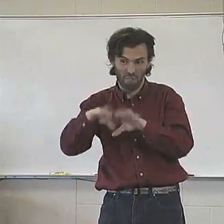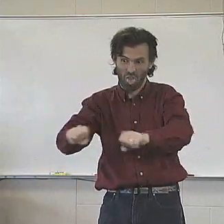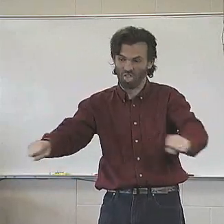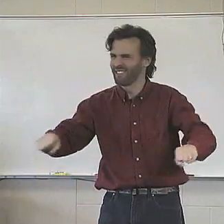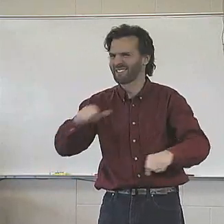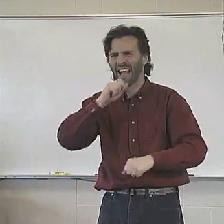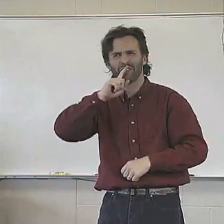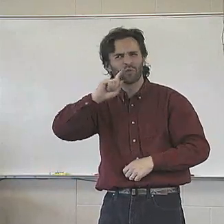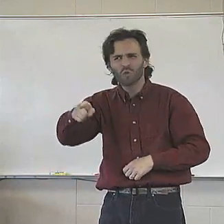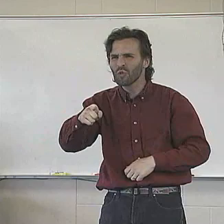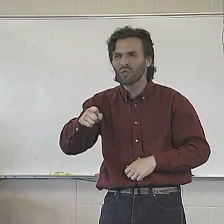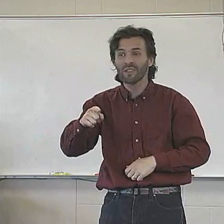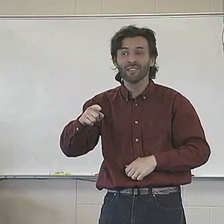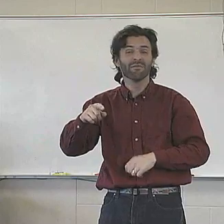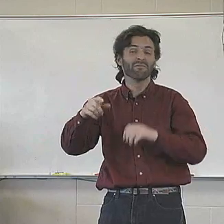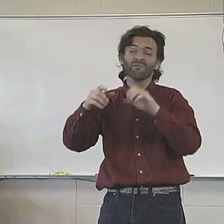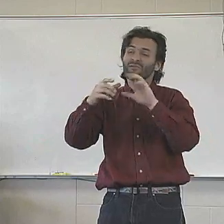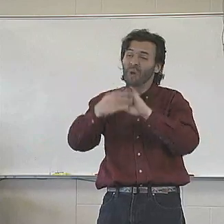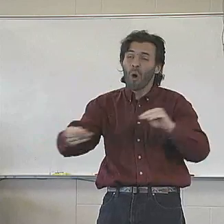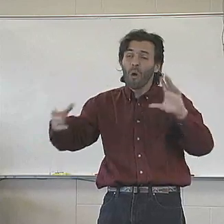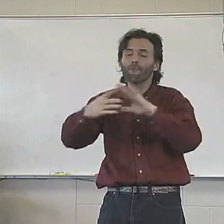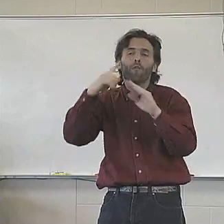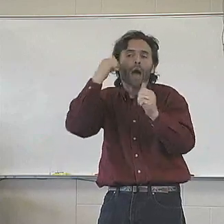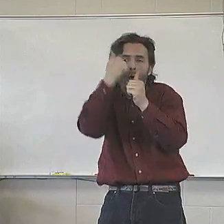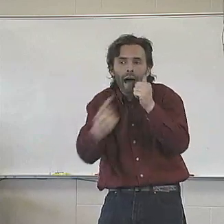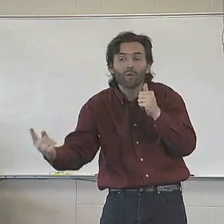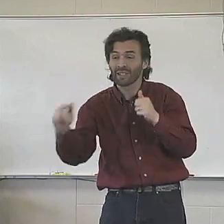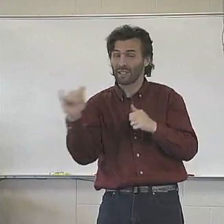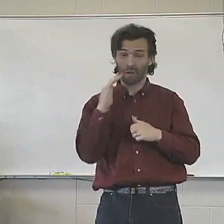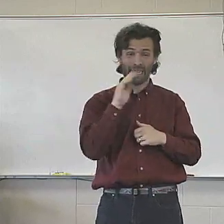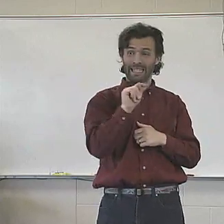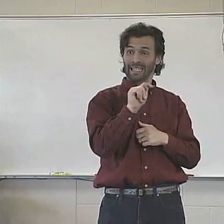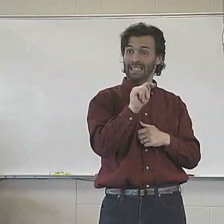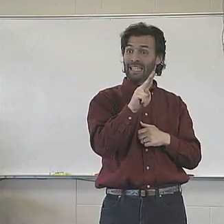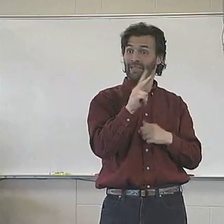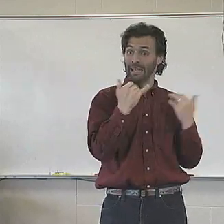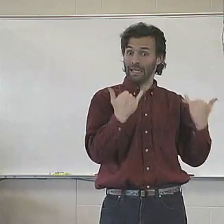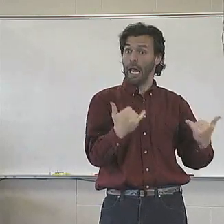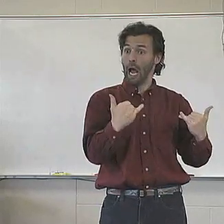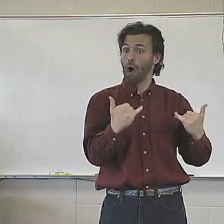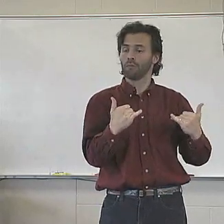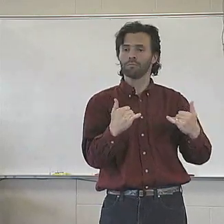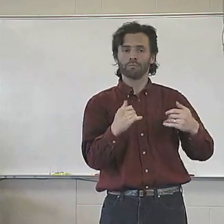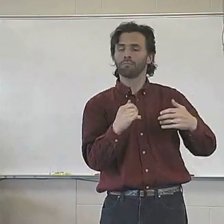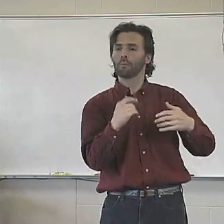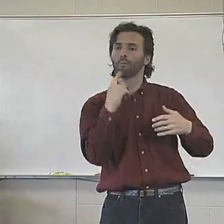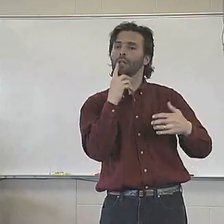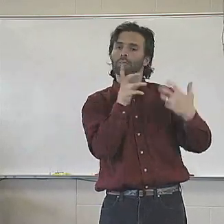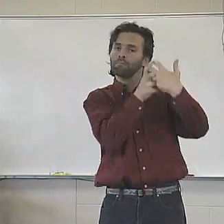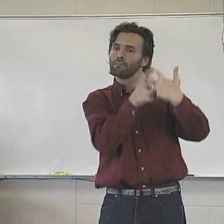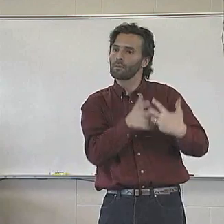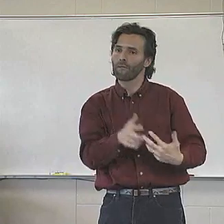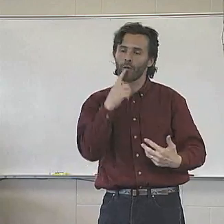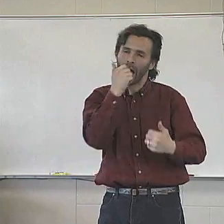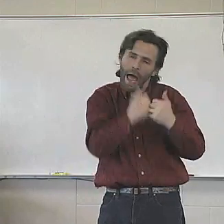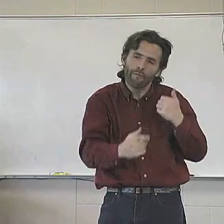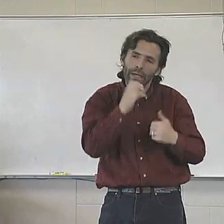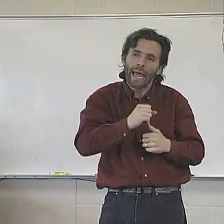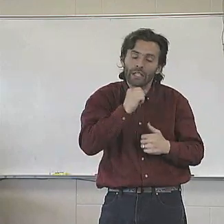Folk tales were meant for everybody, kind of the way television is meant for everybody. But just as in the case is for television, there were